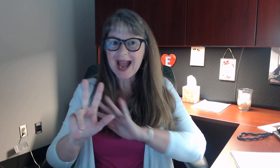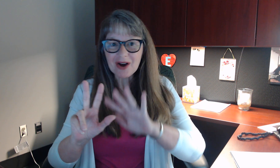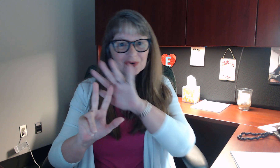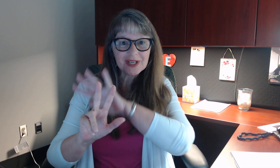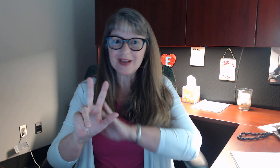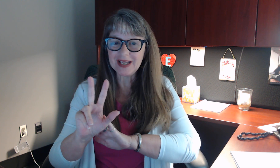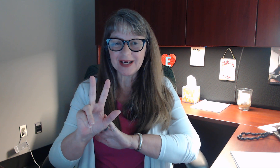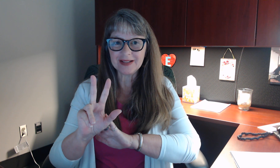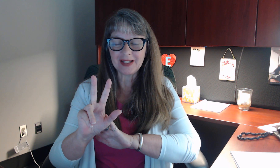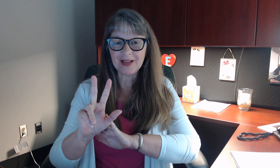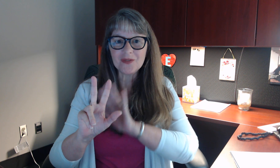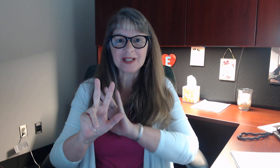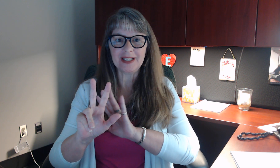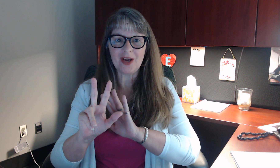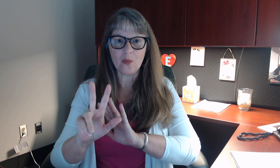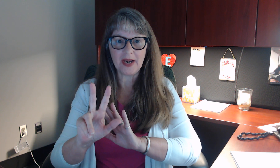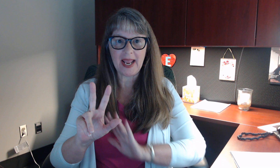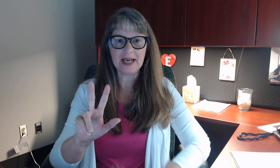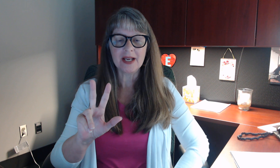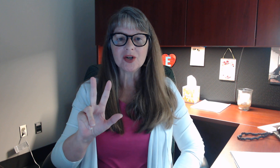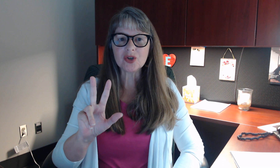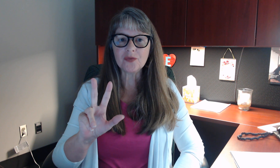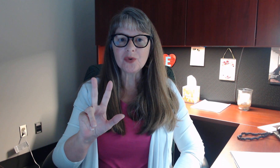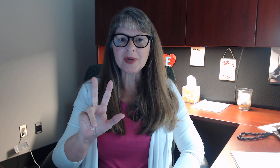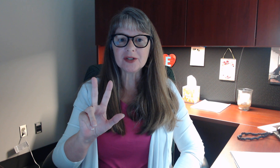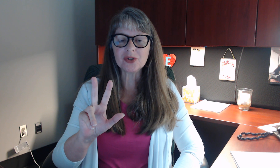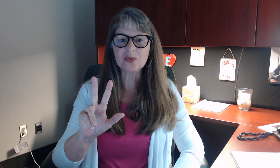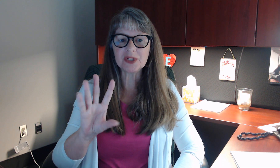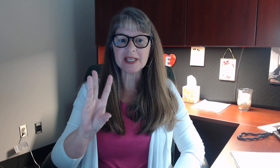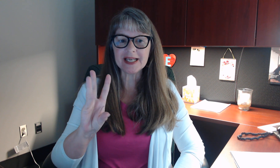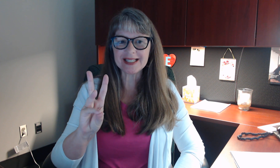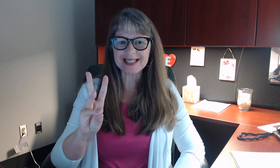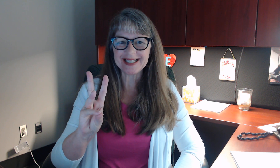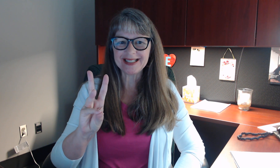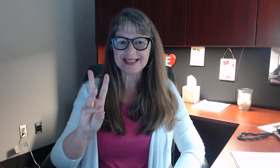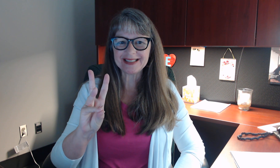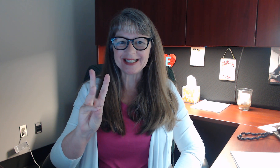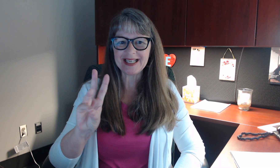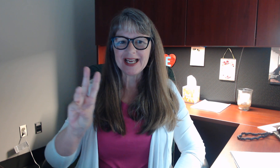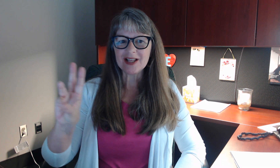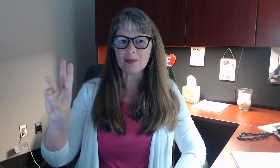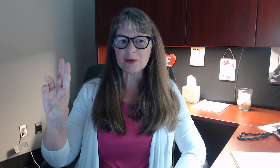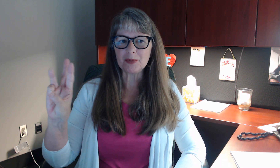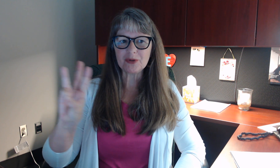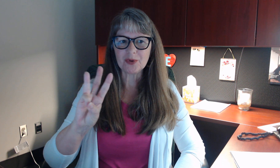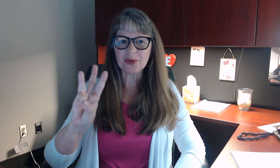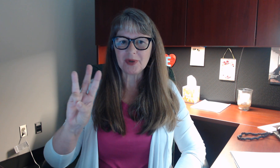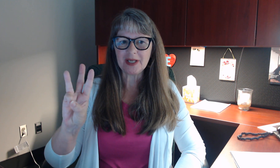count infinitely on one hand. So if you went to 6, see, that's what most people do for a 3, right?